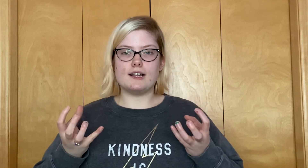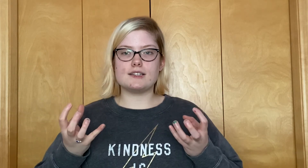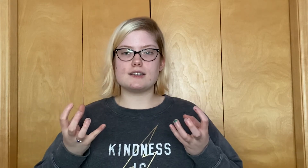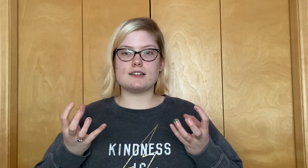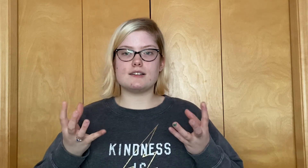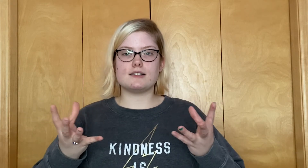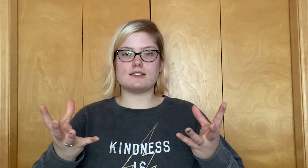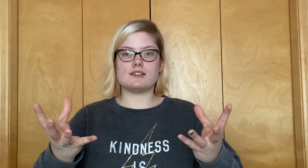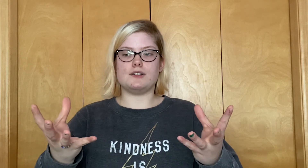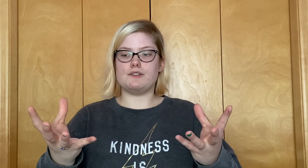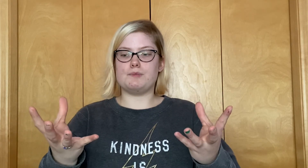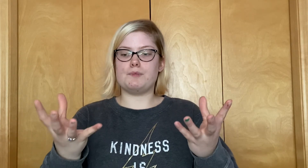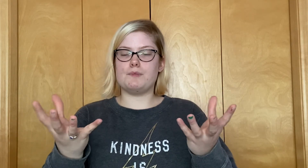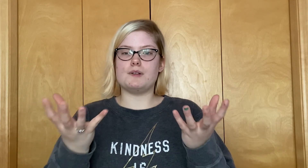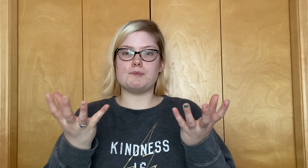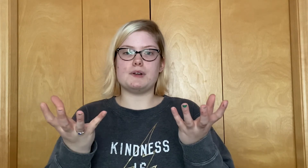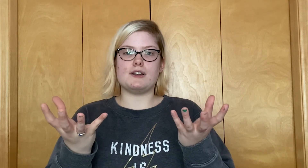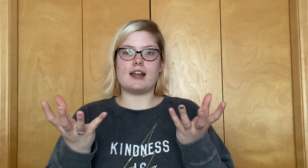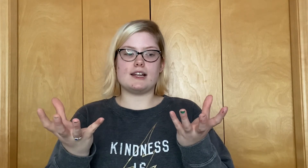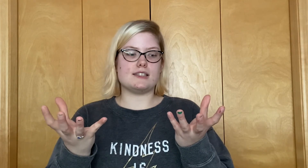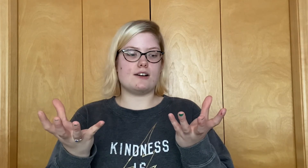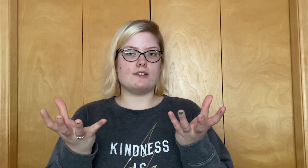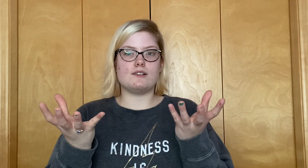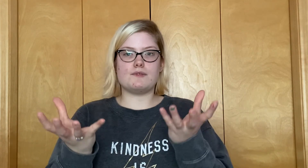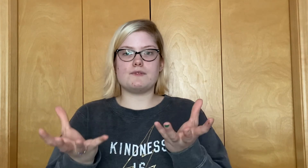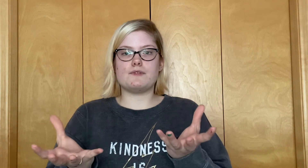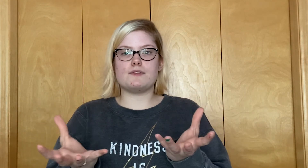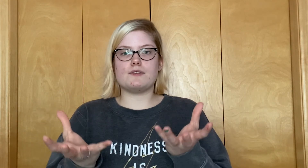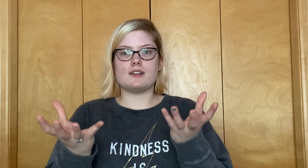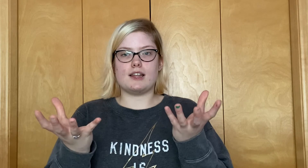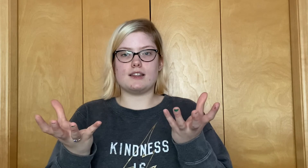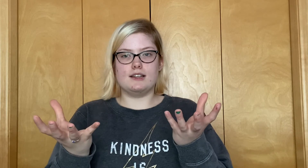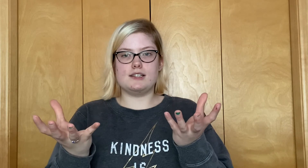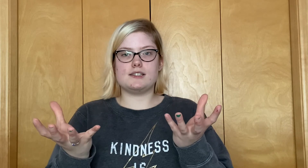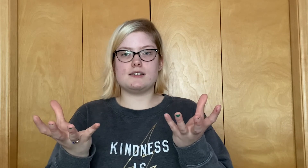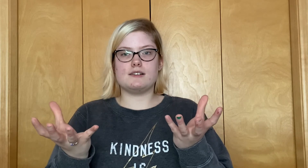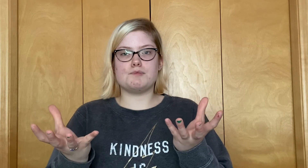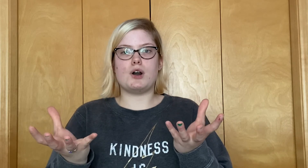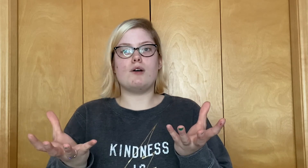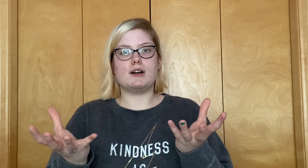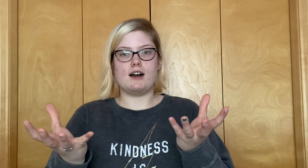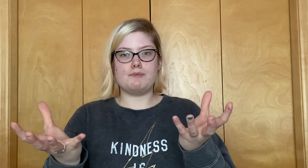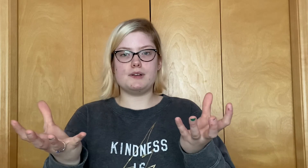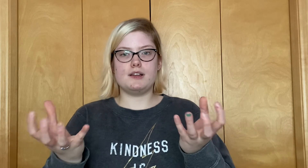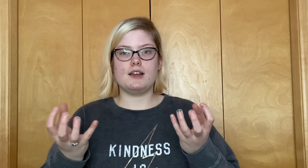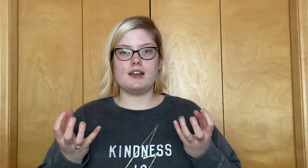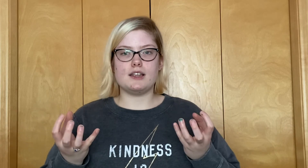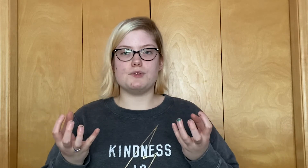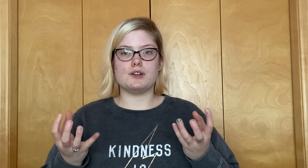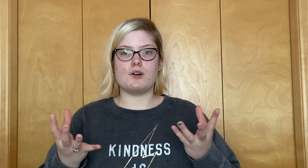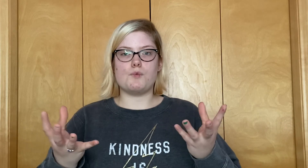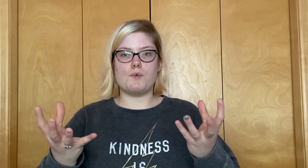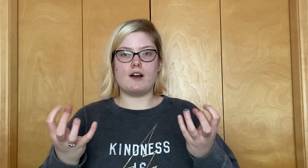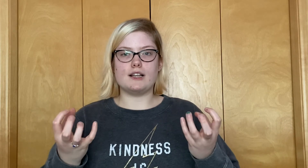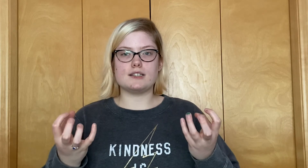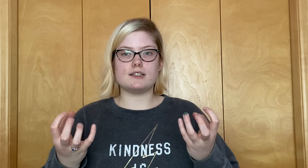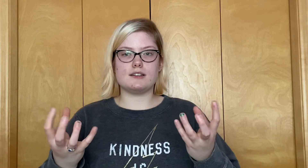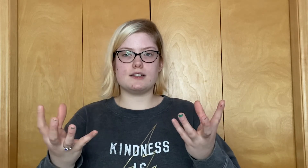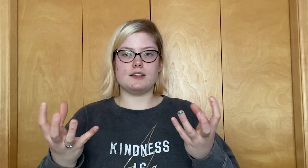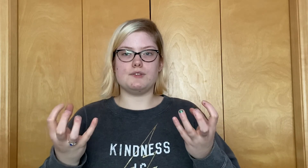want, so you would put your hands out like this, palm up, you would go want, you would kind